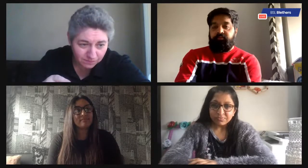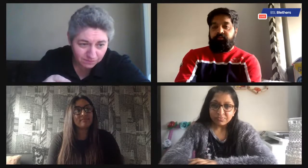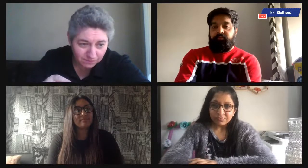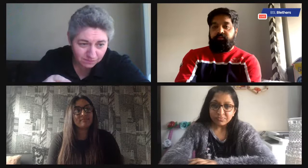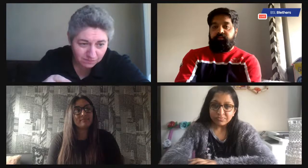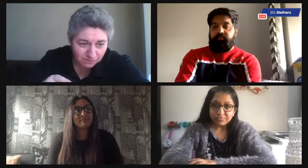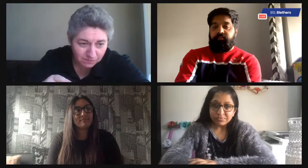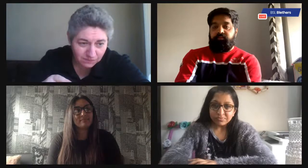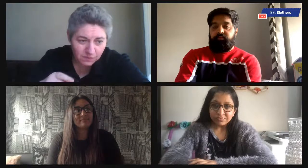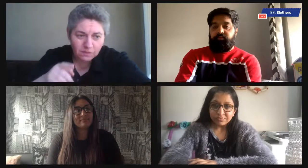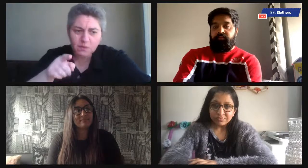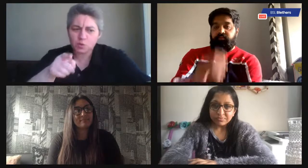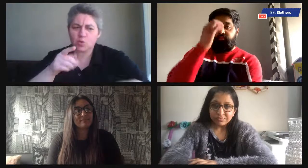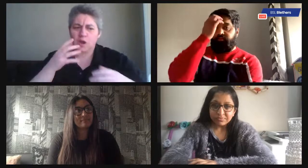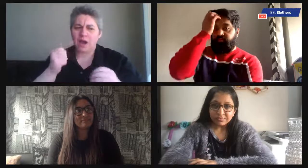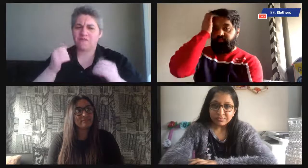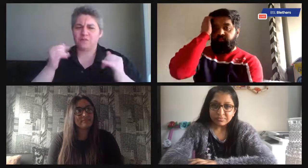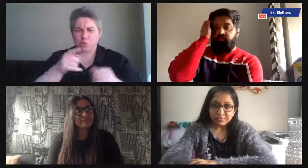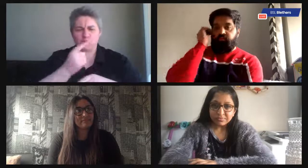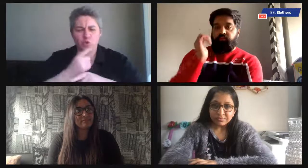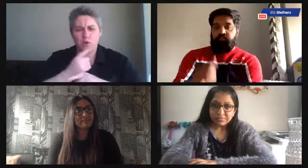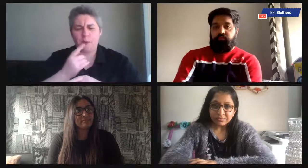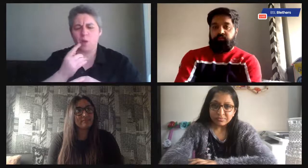Thank you for confirming that, guys.